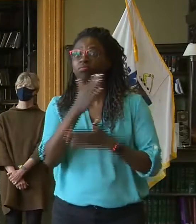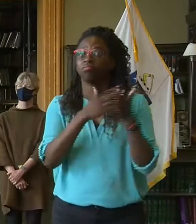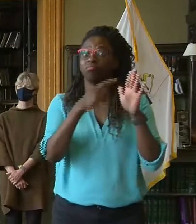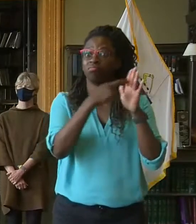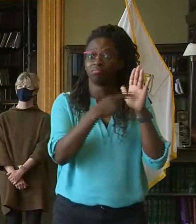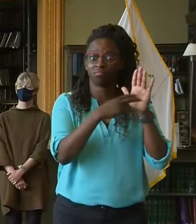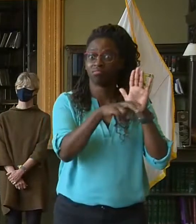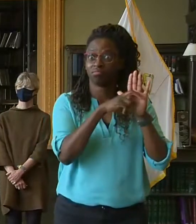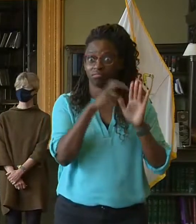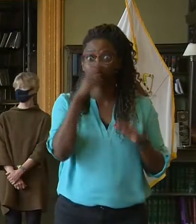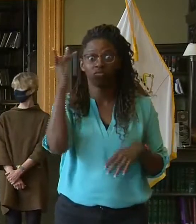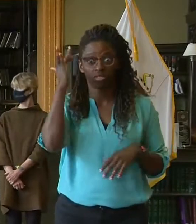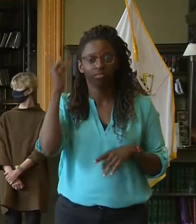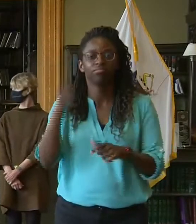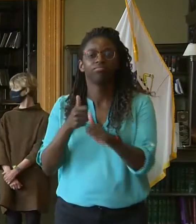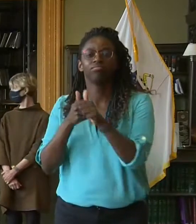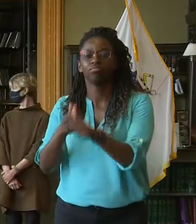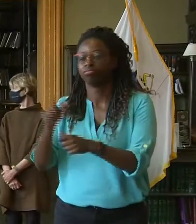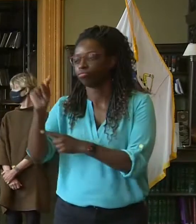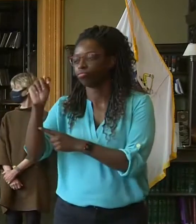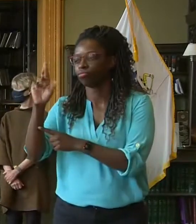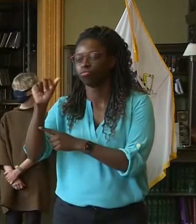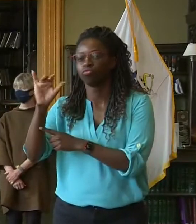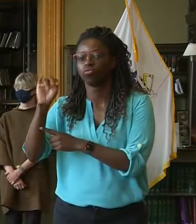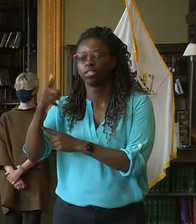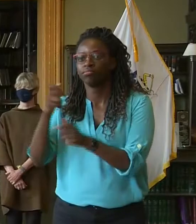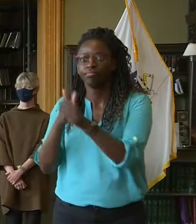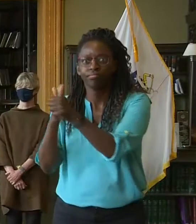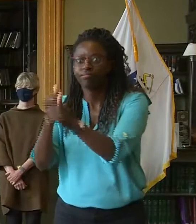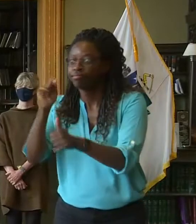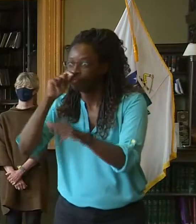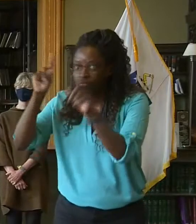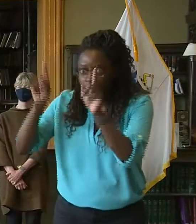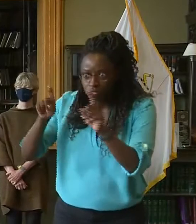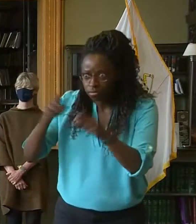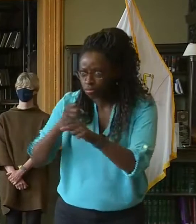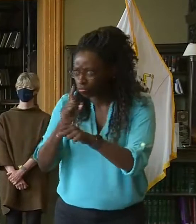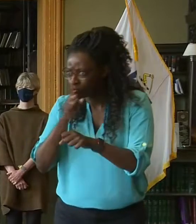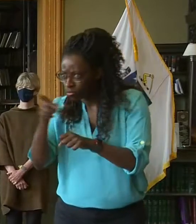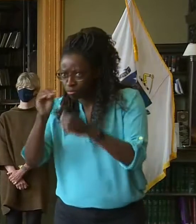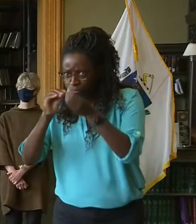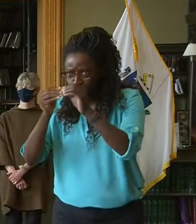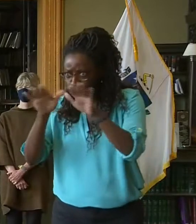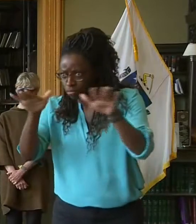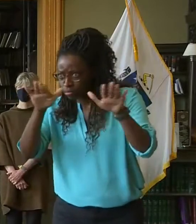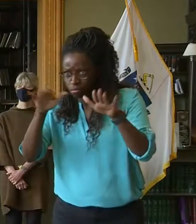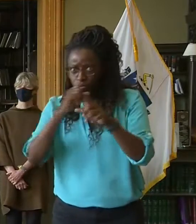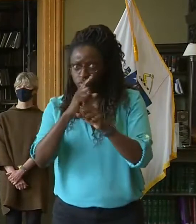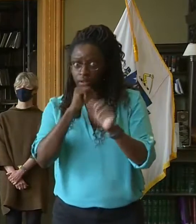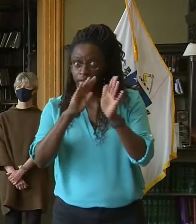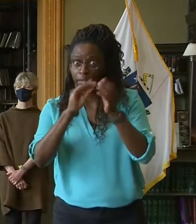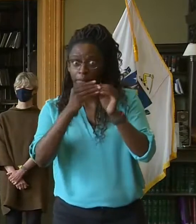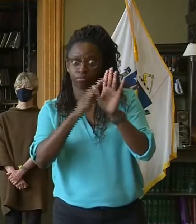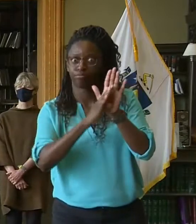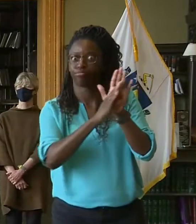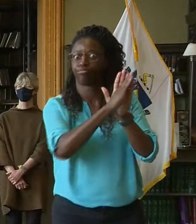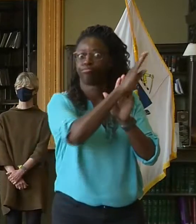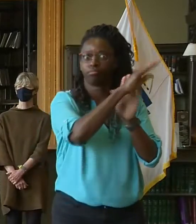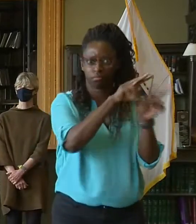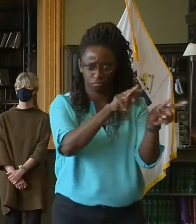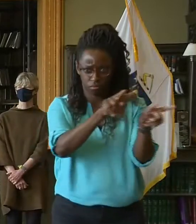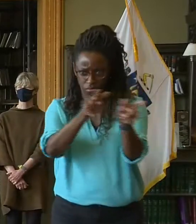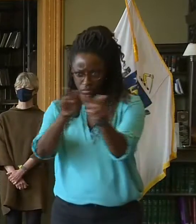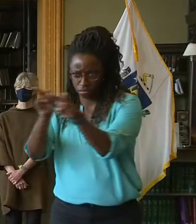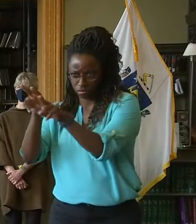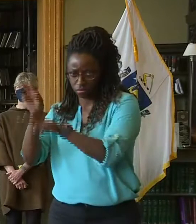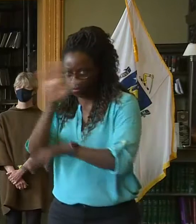school year, all schools will be required to be in person full-time, 5 days a week, and all education